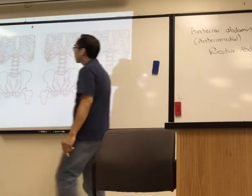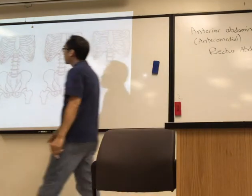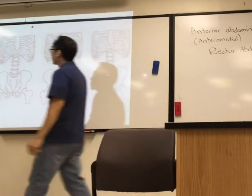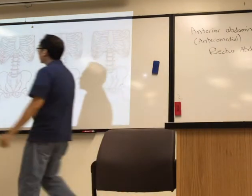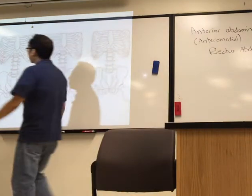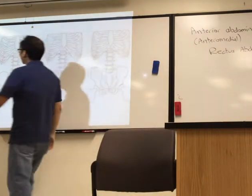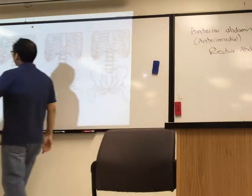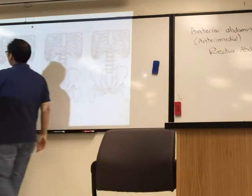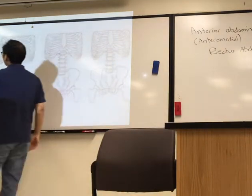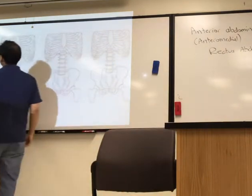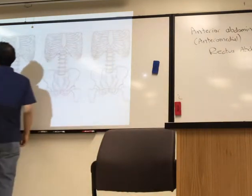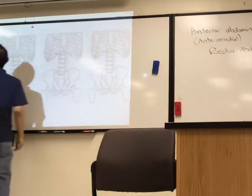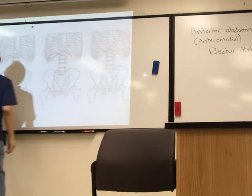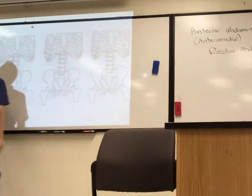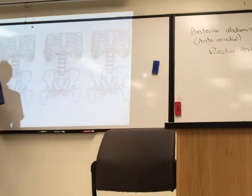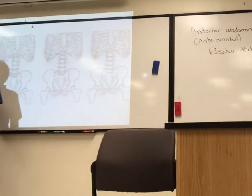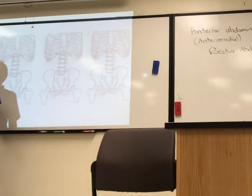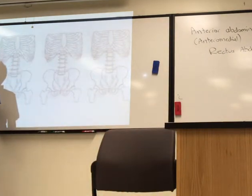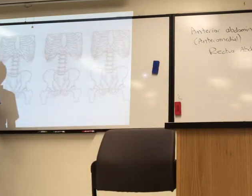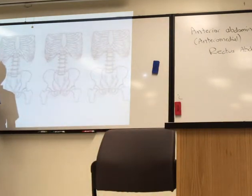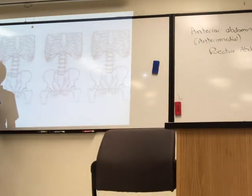half.